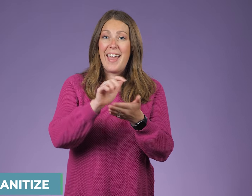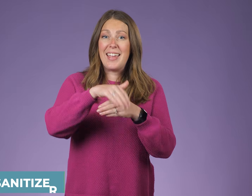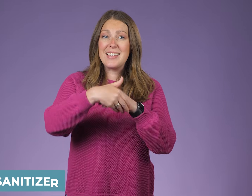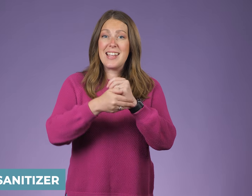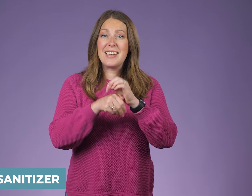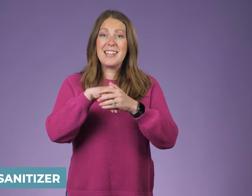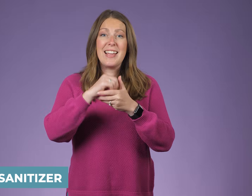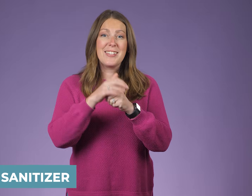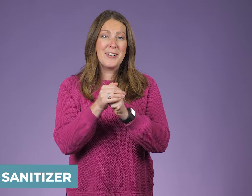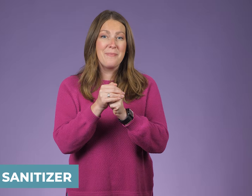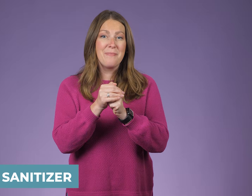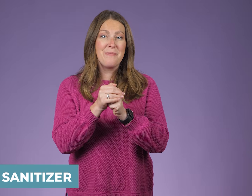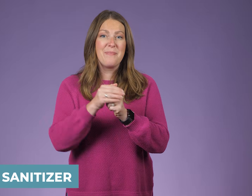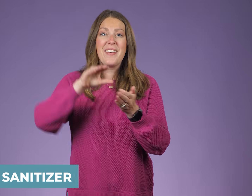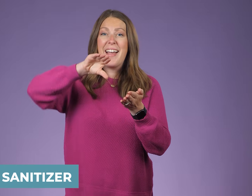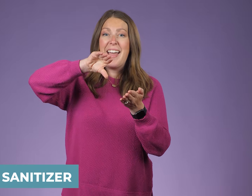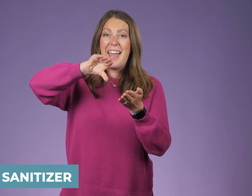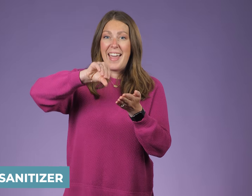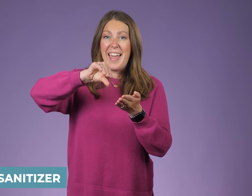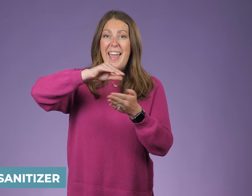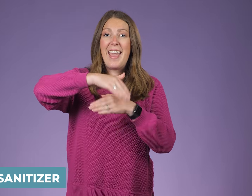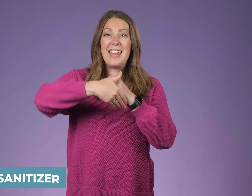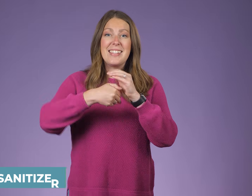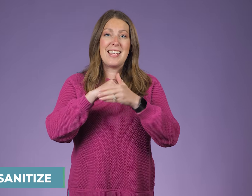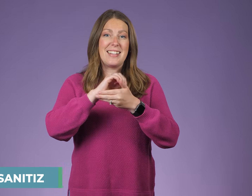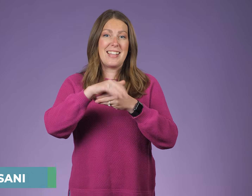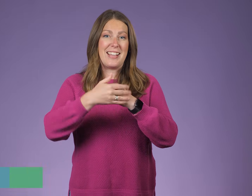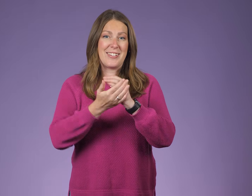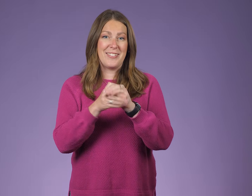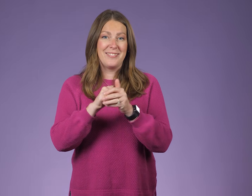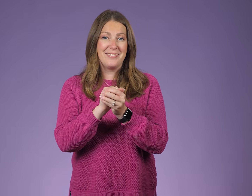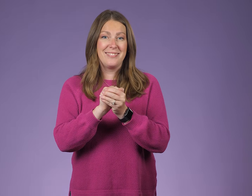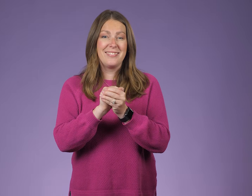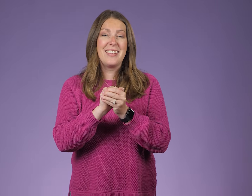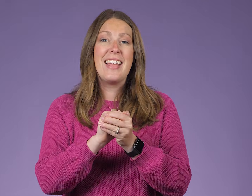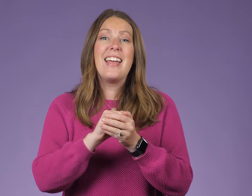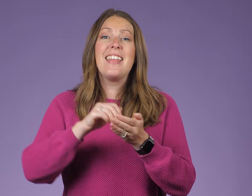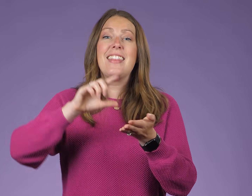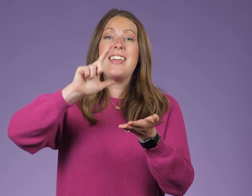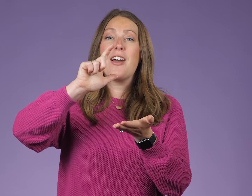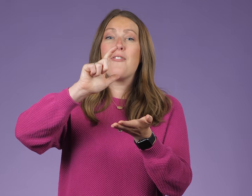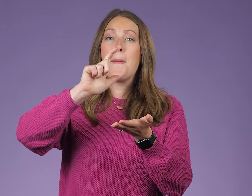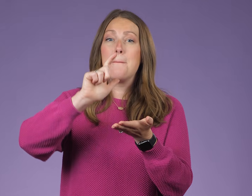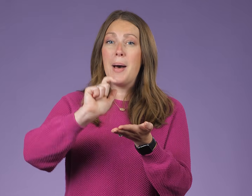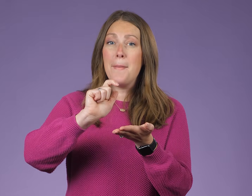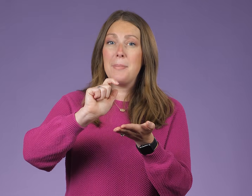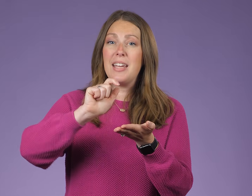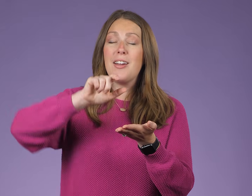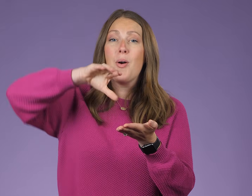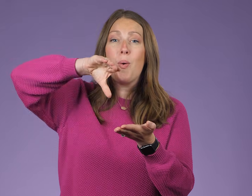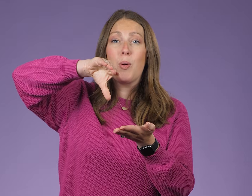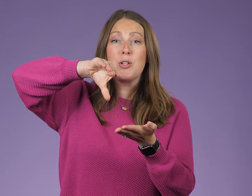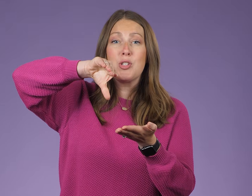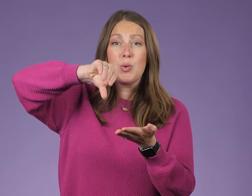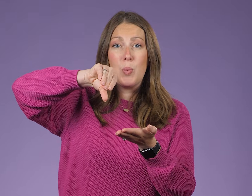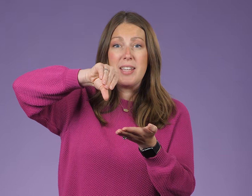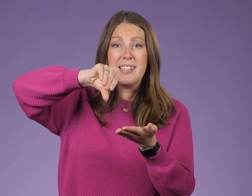Hand sanitizer. Hand sanitizer. Think of pumping or squeezing